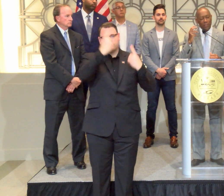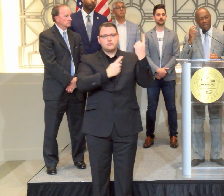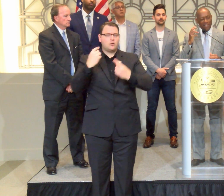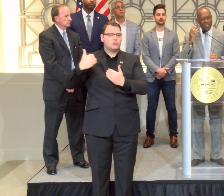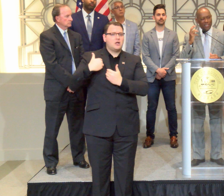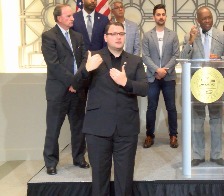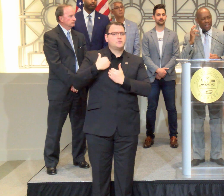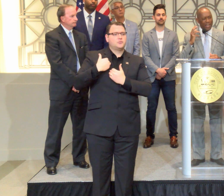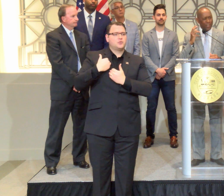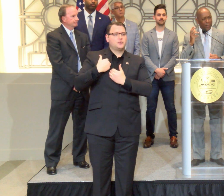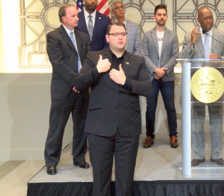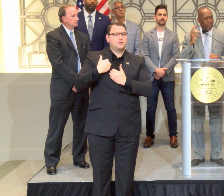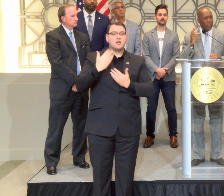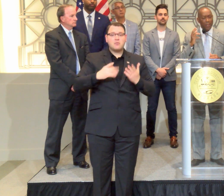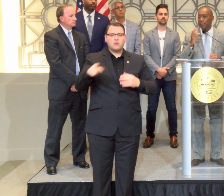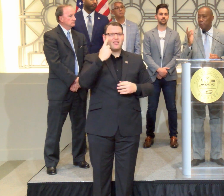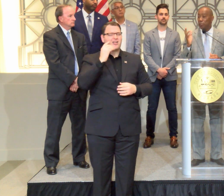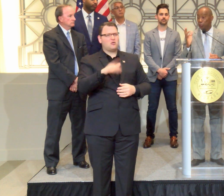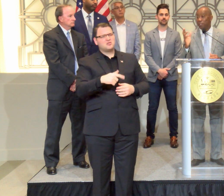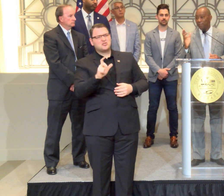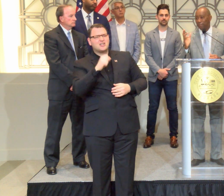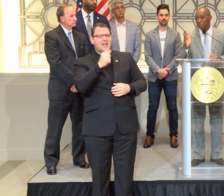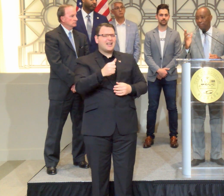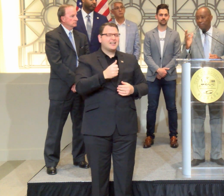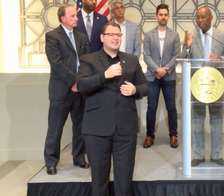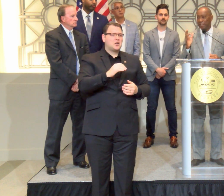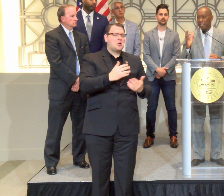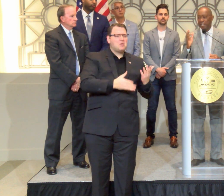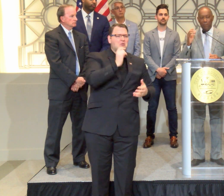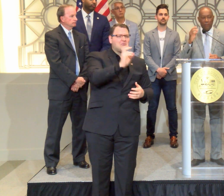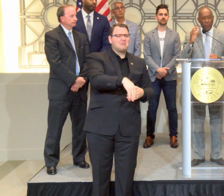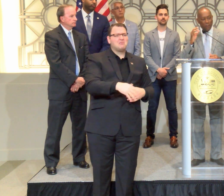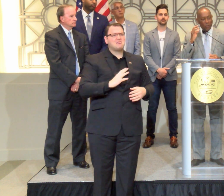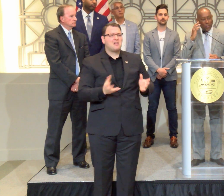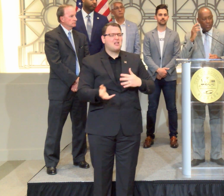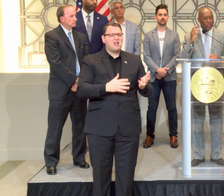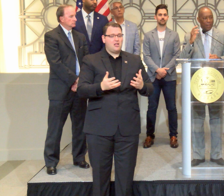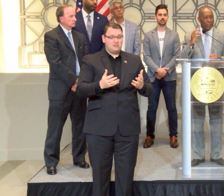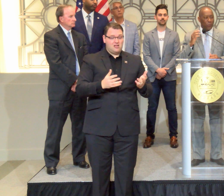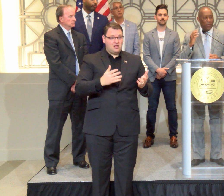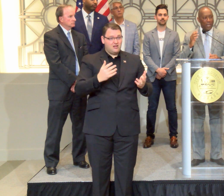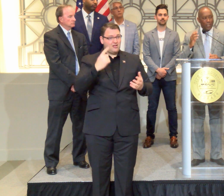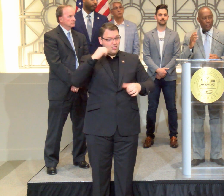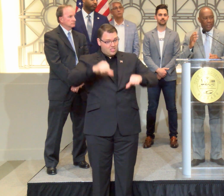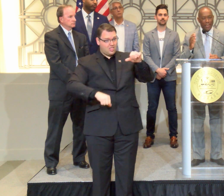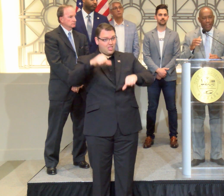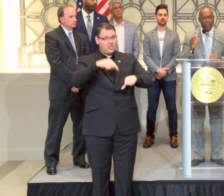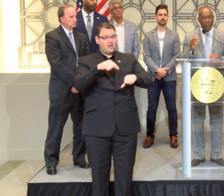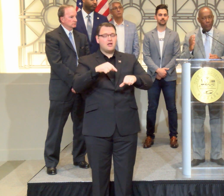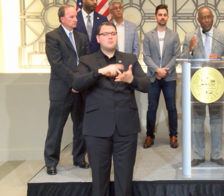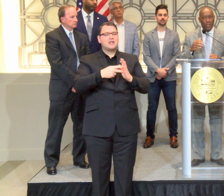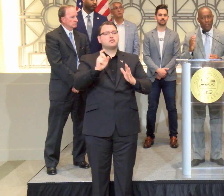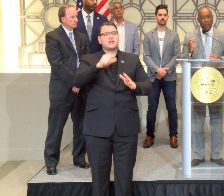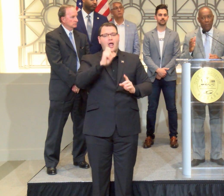do this, but it doesn't sound like I should, I don't, then that means you shouldn't. Okay? If you have to question yourself as to whether or not I should attend this